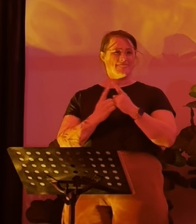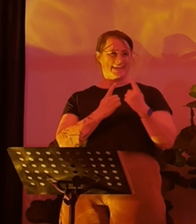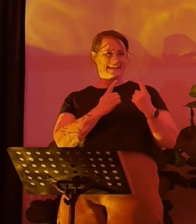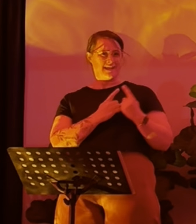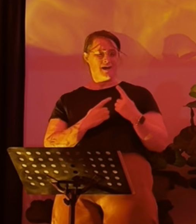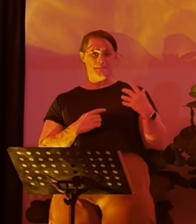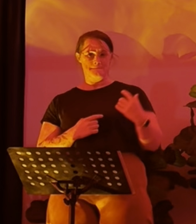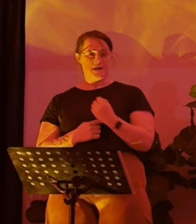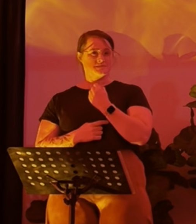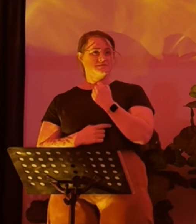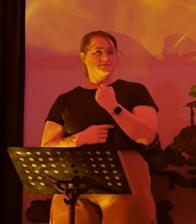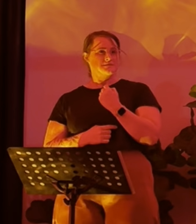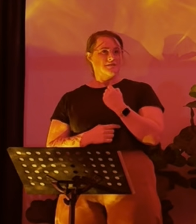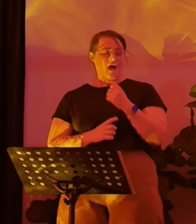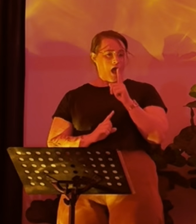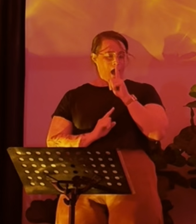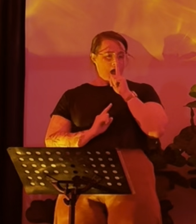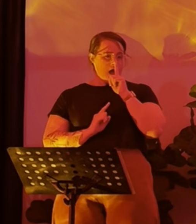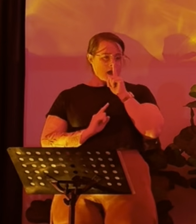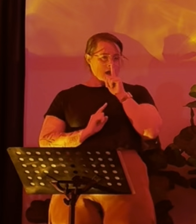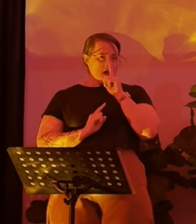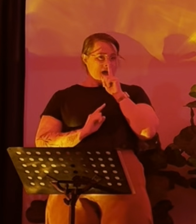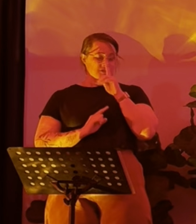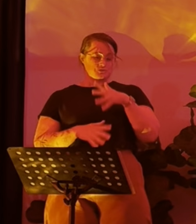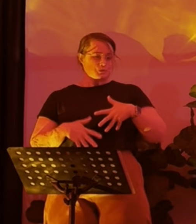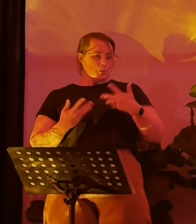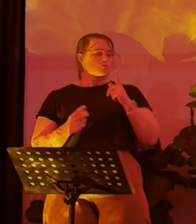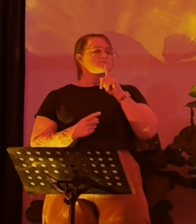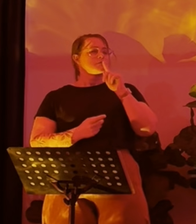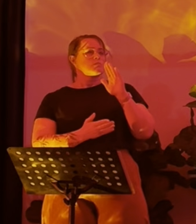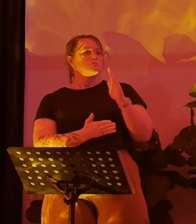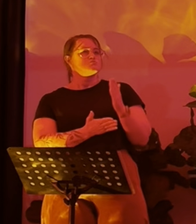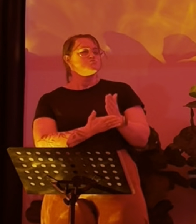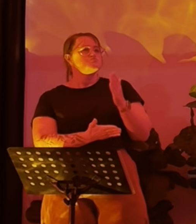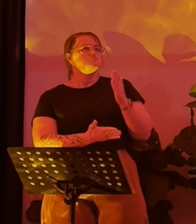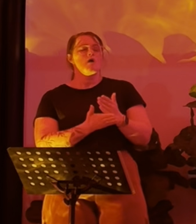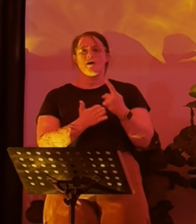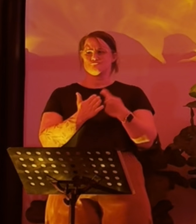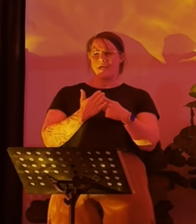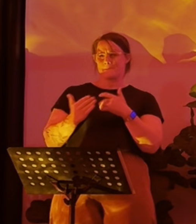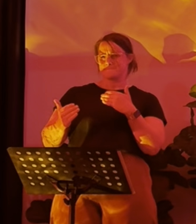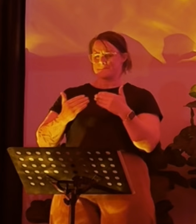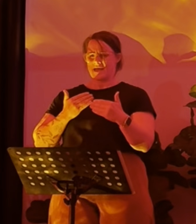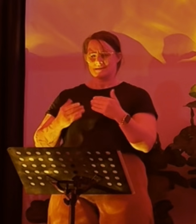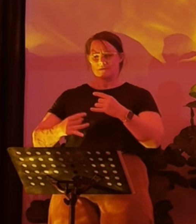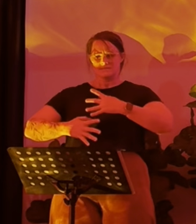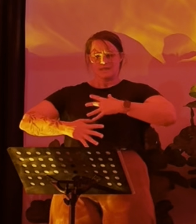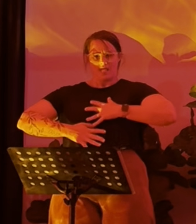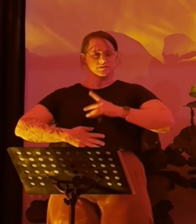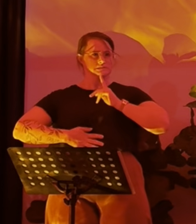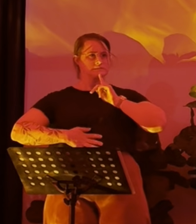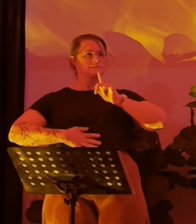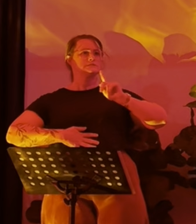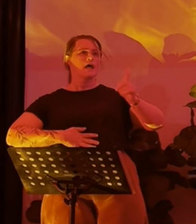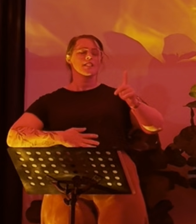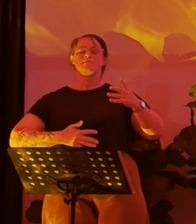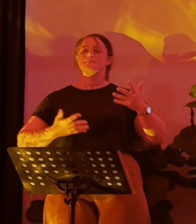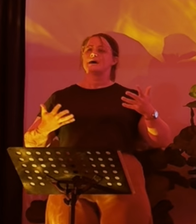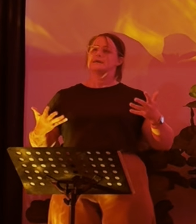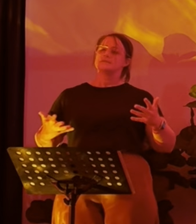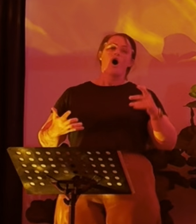I've ever had to do, and I can't lie, a part of me don't want to tell the truth. I'd rather handle this alone and break the news to you, but either way I